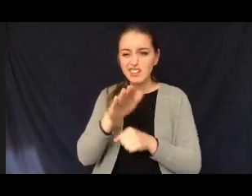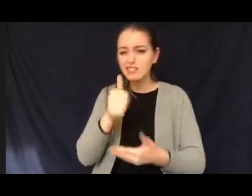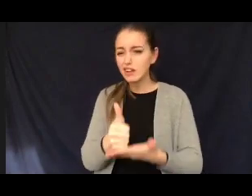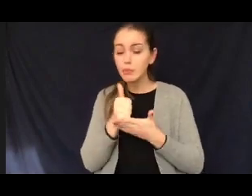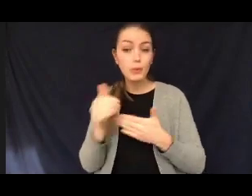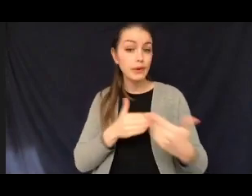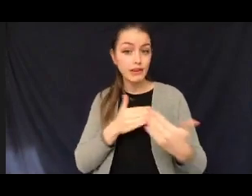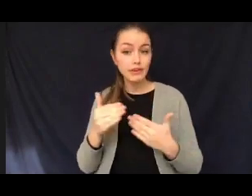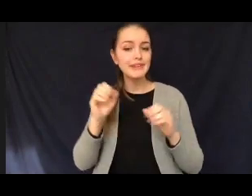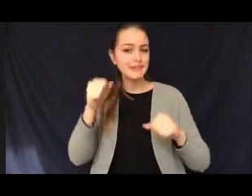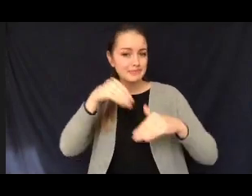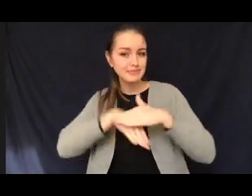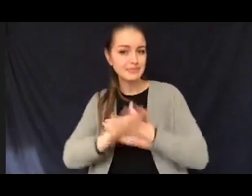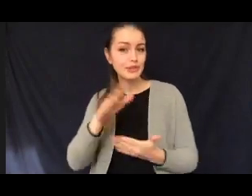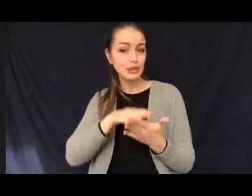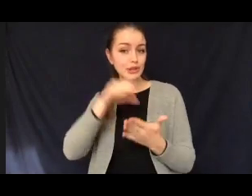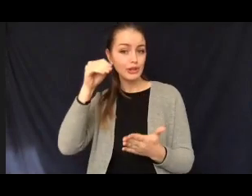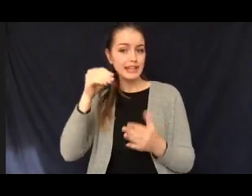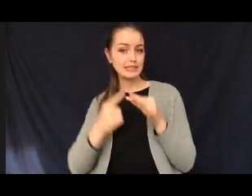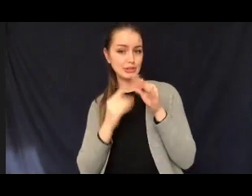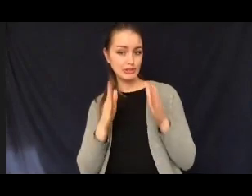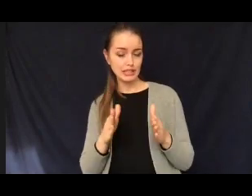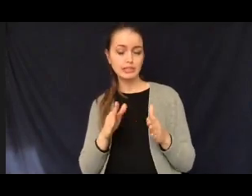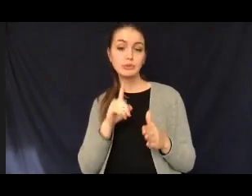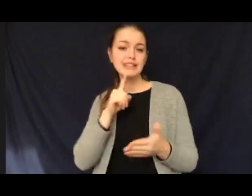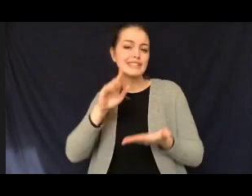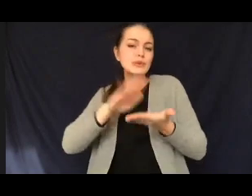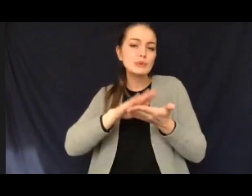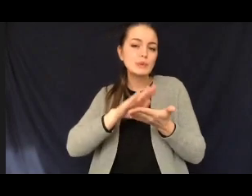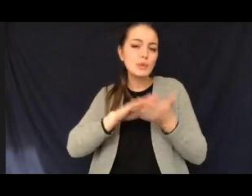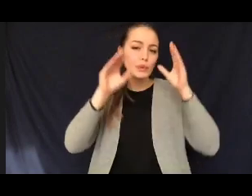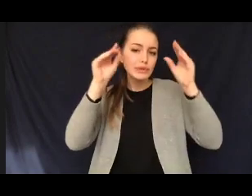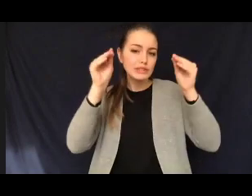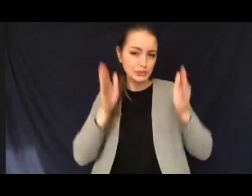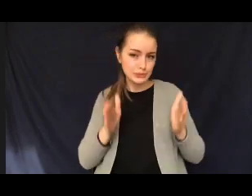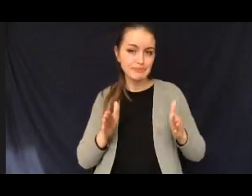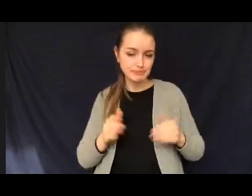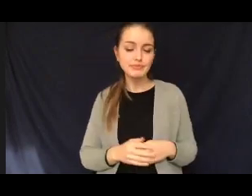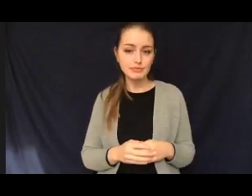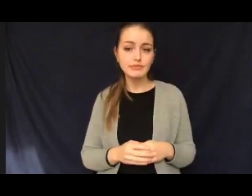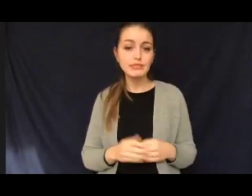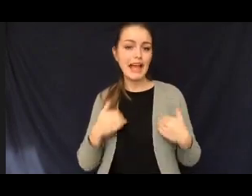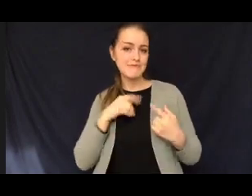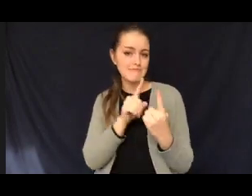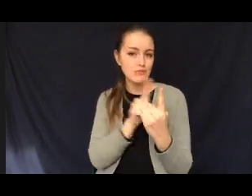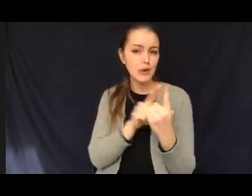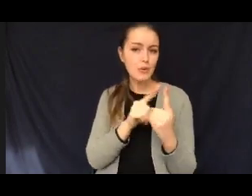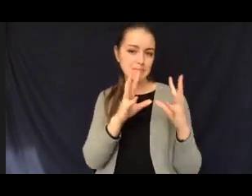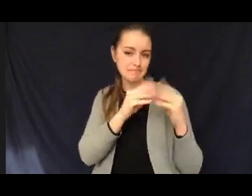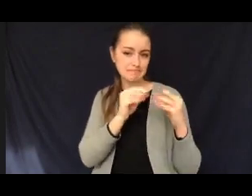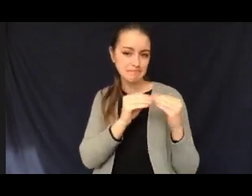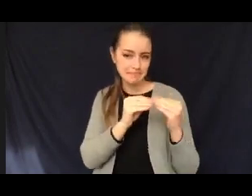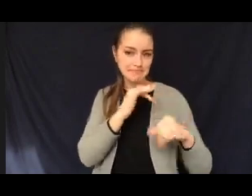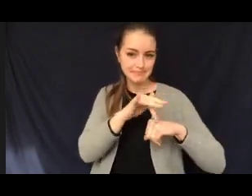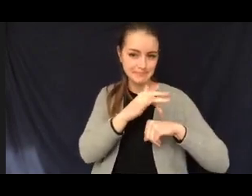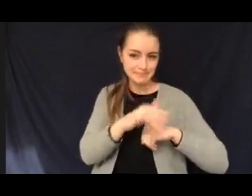be, they can go to a learning specialist, which is basically a school teacher. And they have one-on-ones with them. Oh, cool.